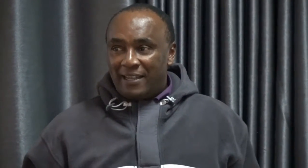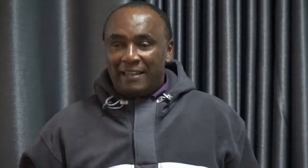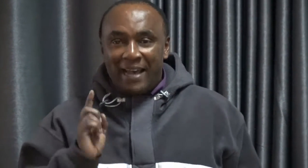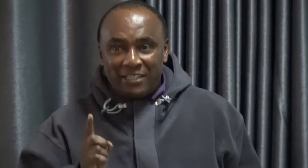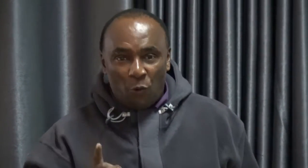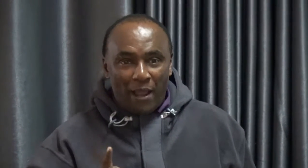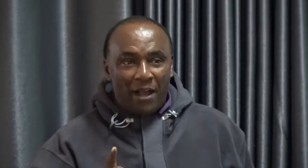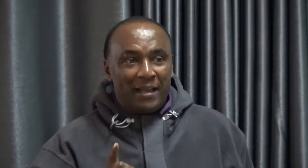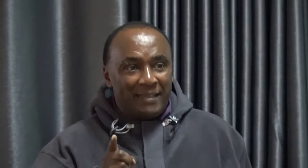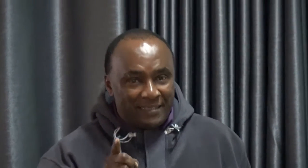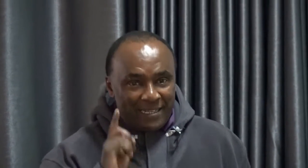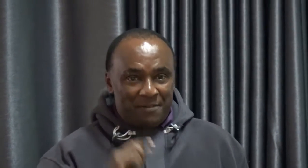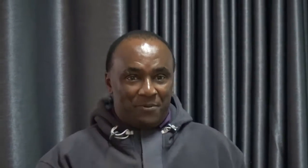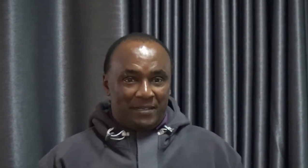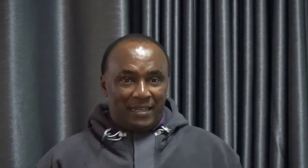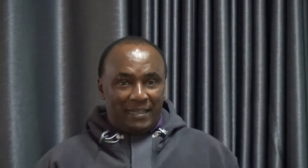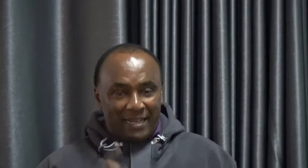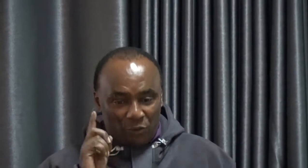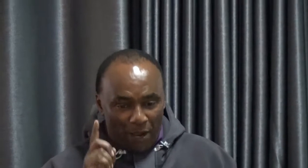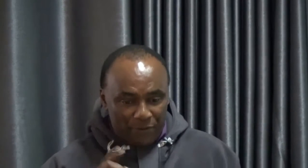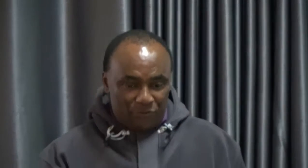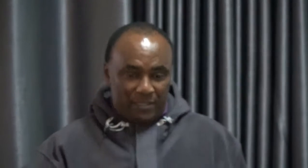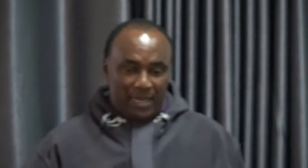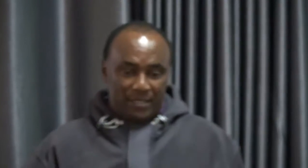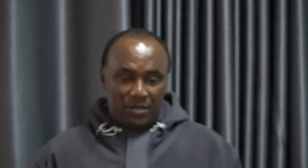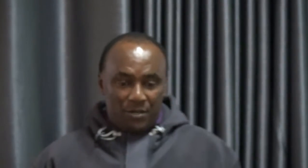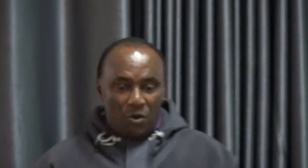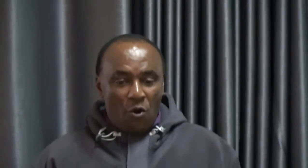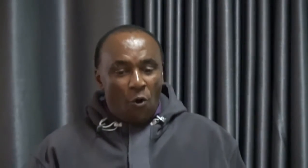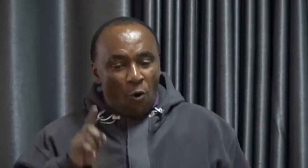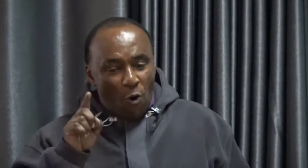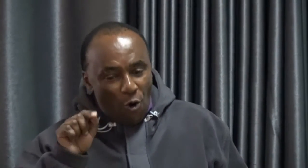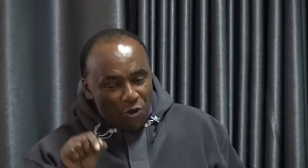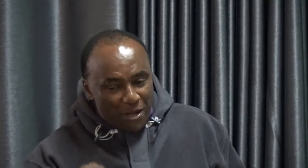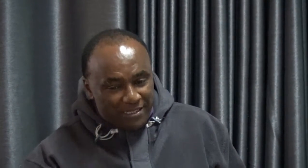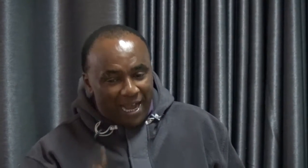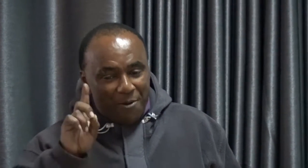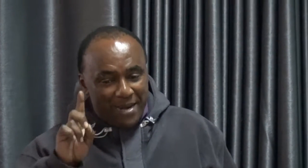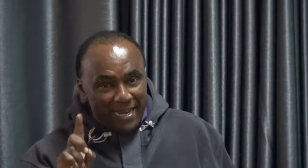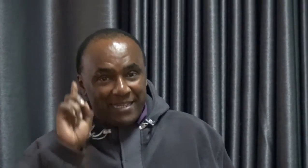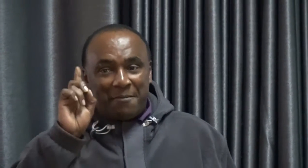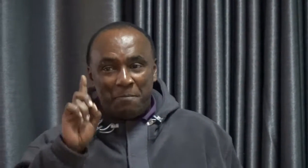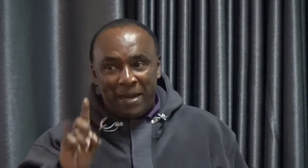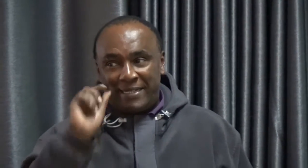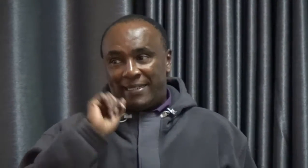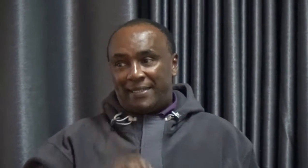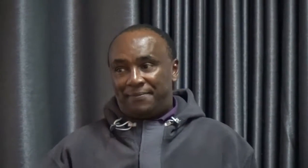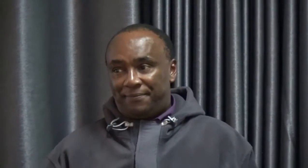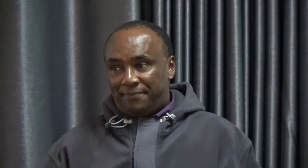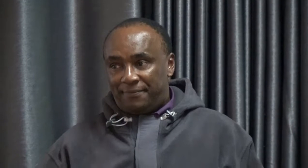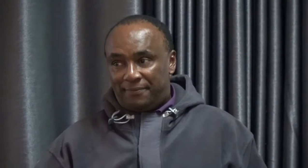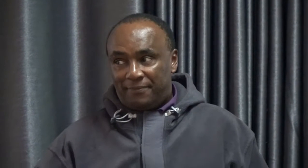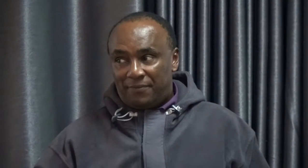that? That is where the starting point. That's where we should start. Who your child is matters,